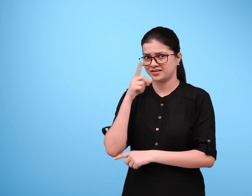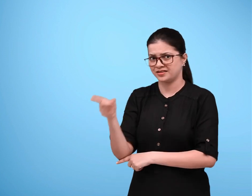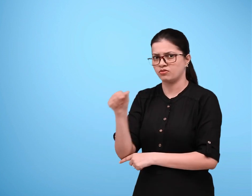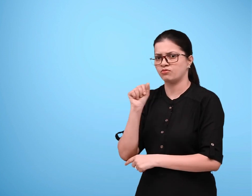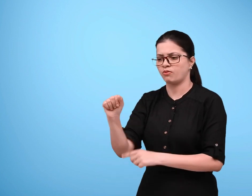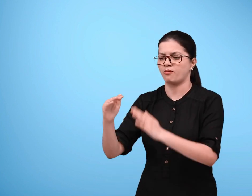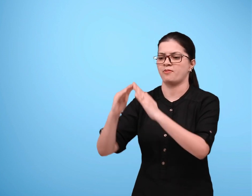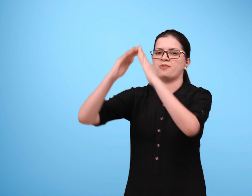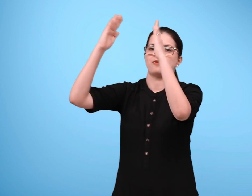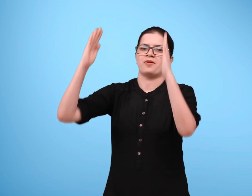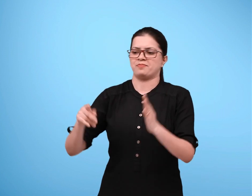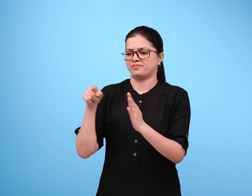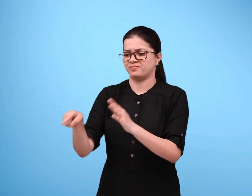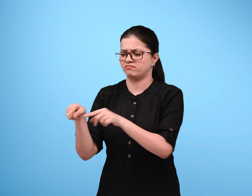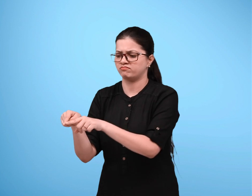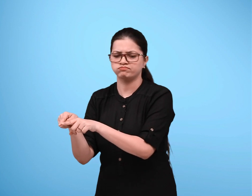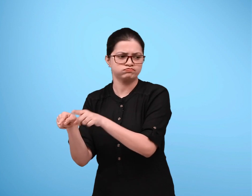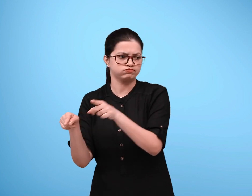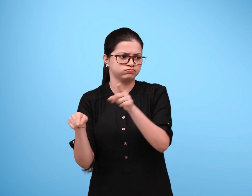and her school is